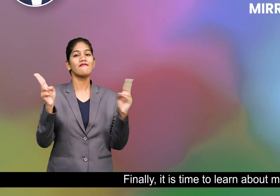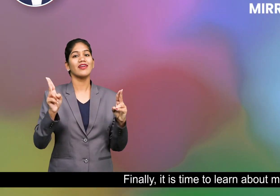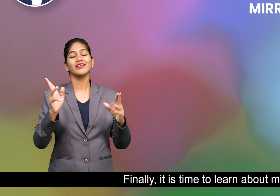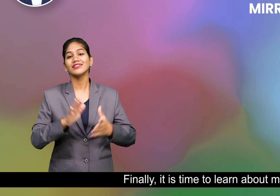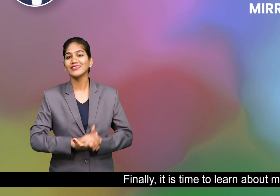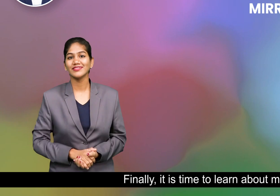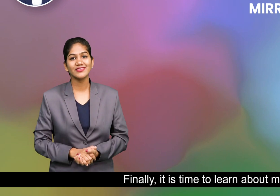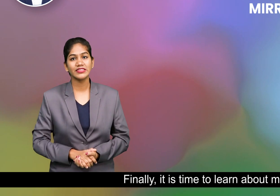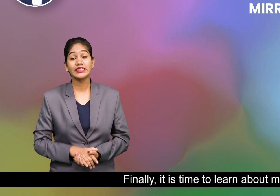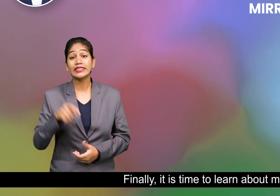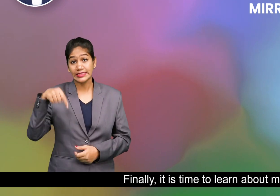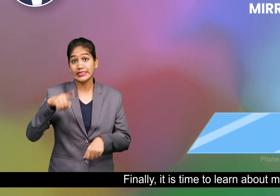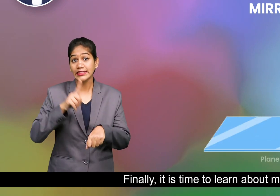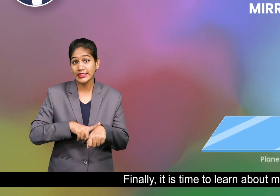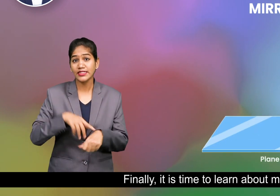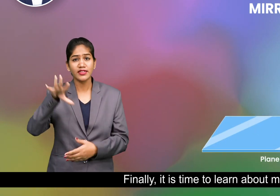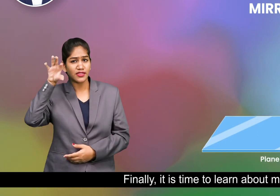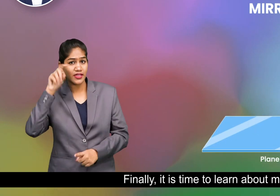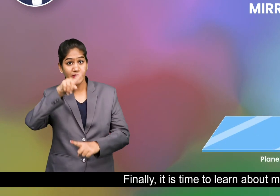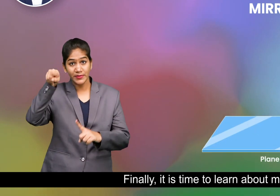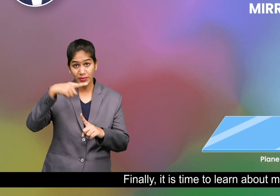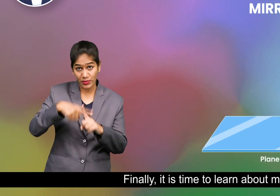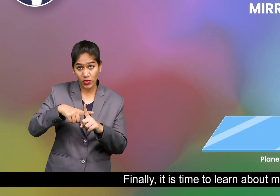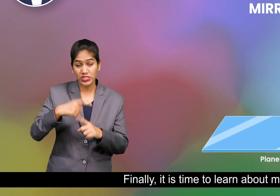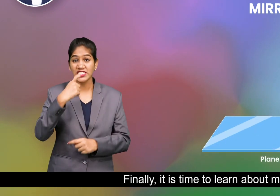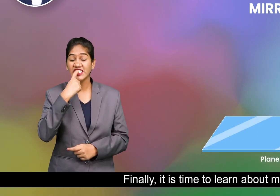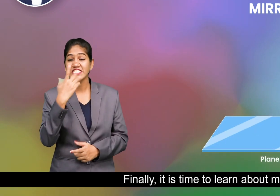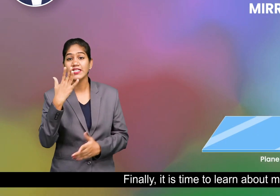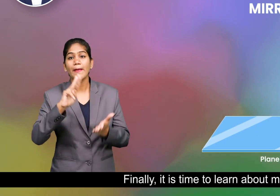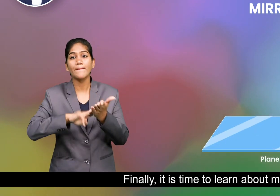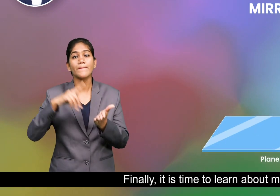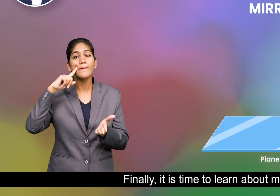Finally, it is time to learn about mirrors.